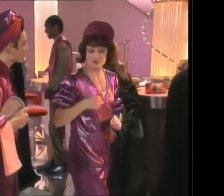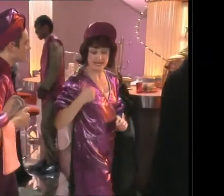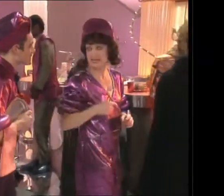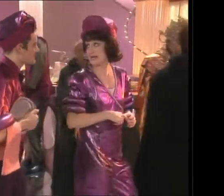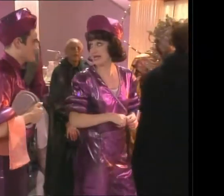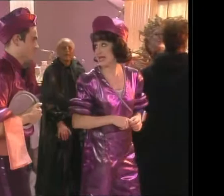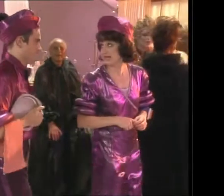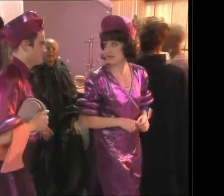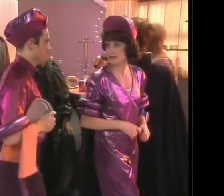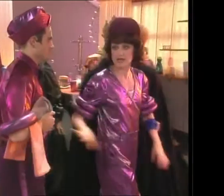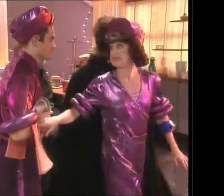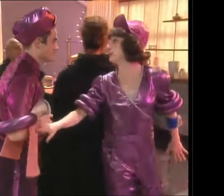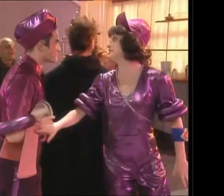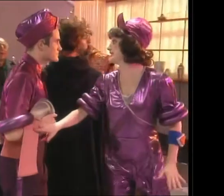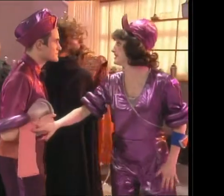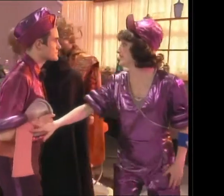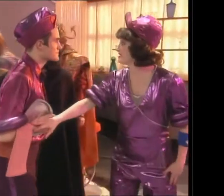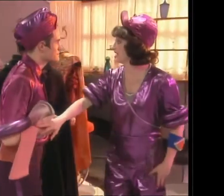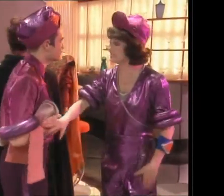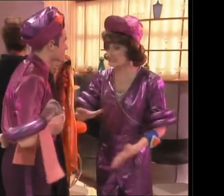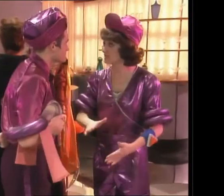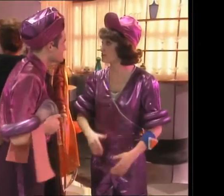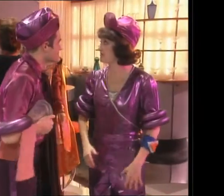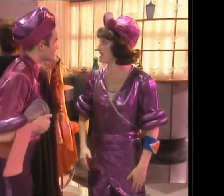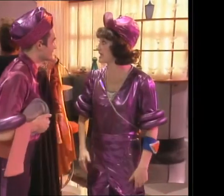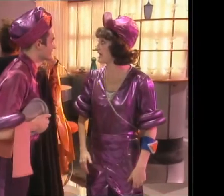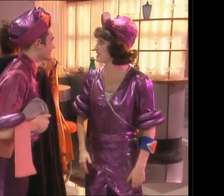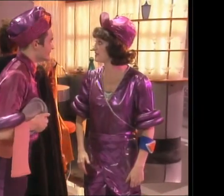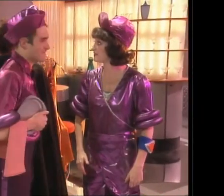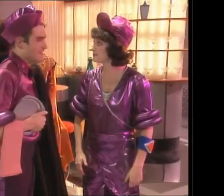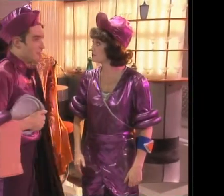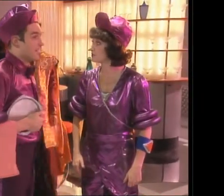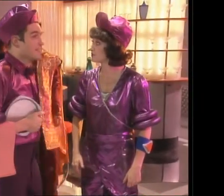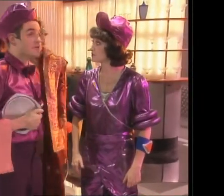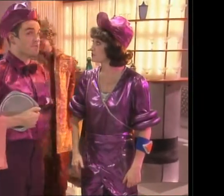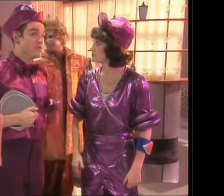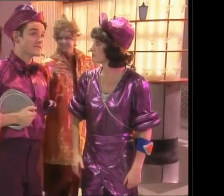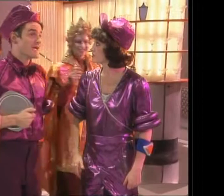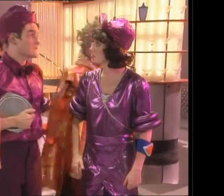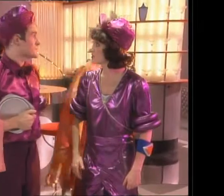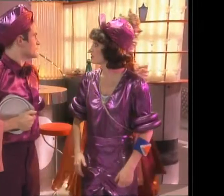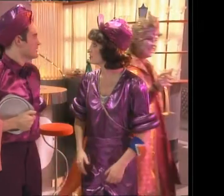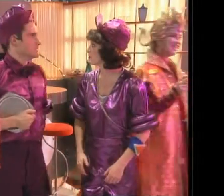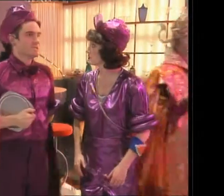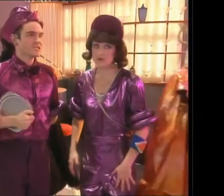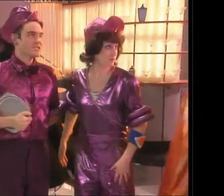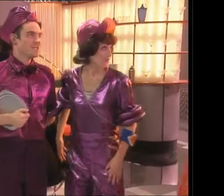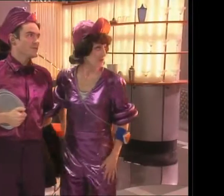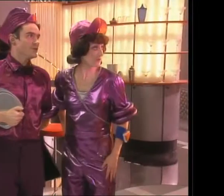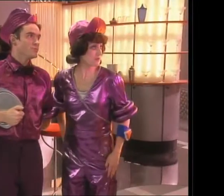Trillennium layer cake. Someone said they'd never tasted less gravity in a cake. Well, I heard the Pook say that she'd like you to